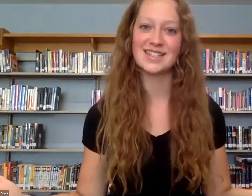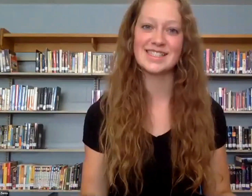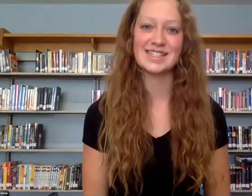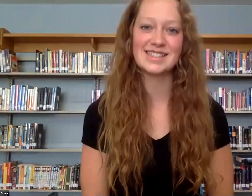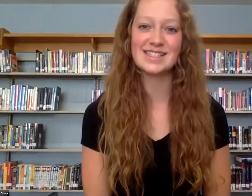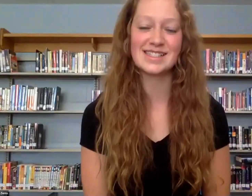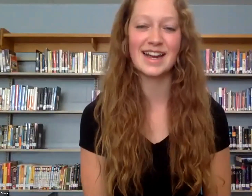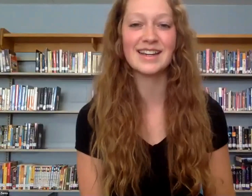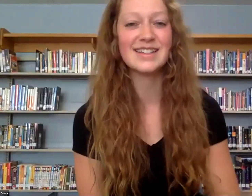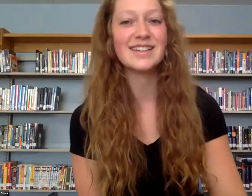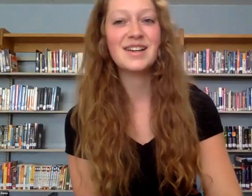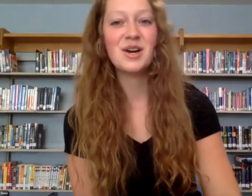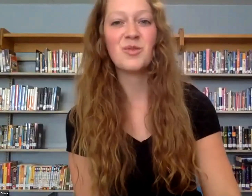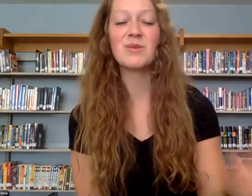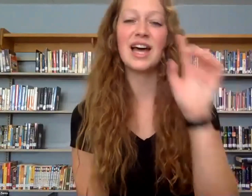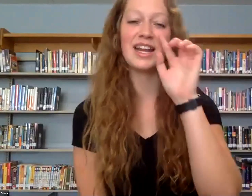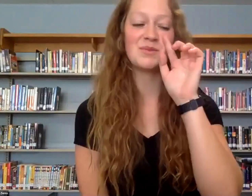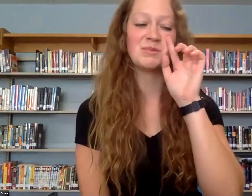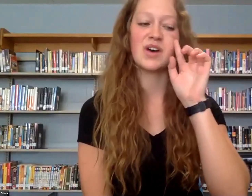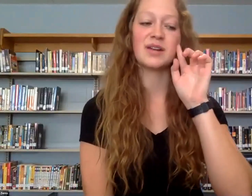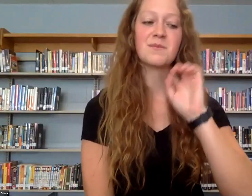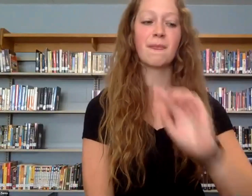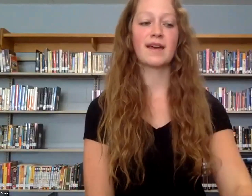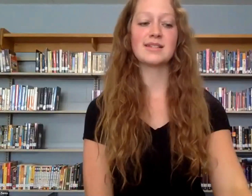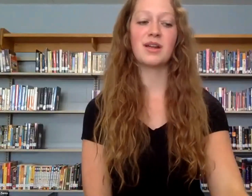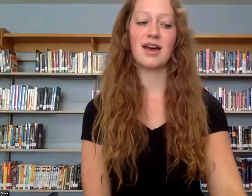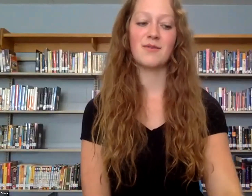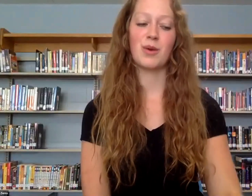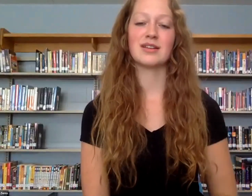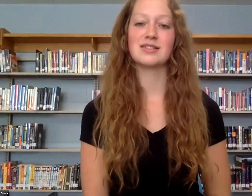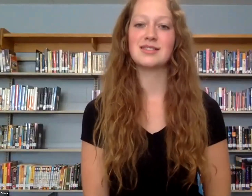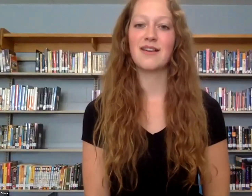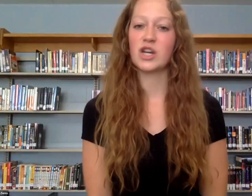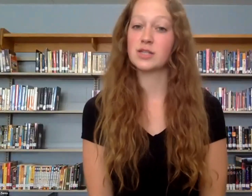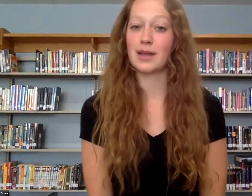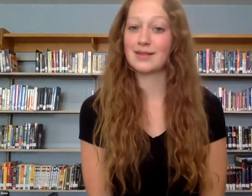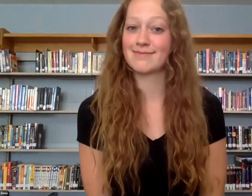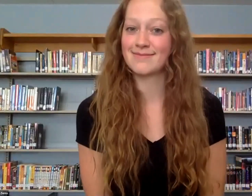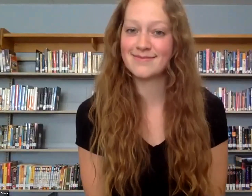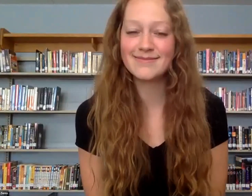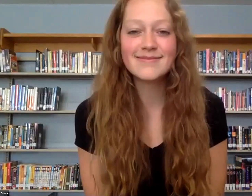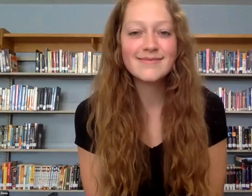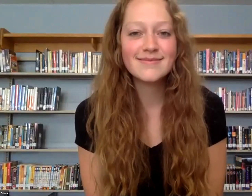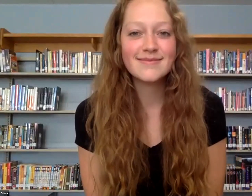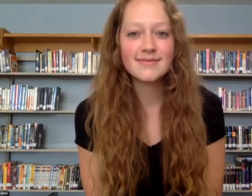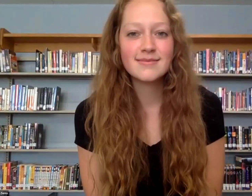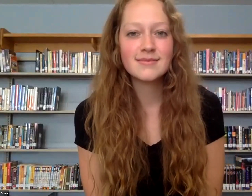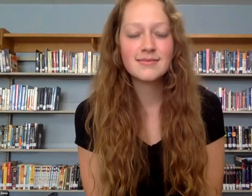sentences. It's exciting. One more line and then we'll move on. Because I want to have and it's not, I think